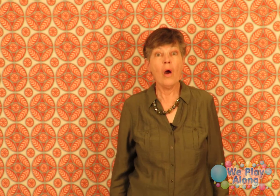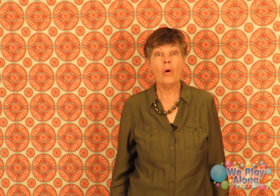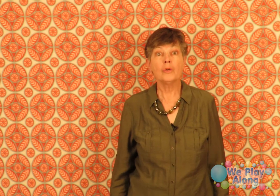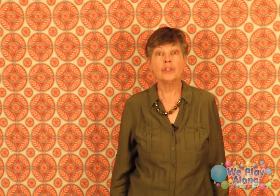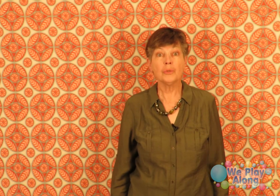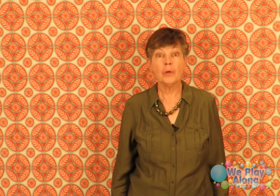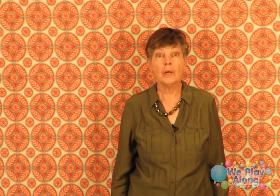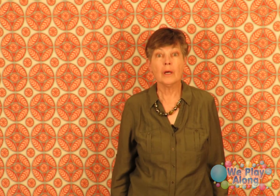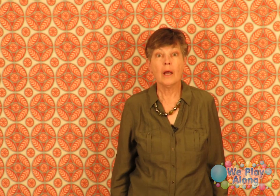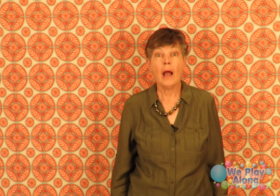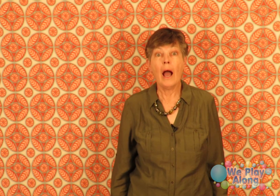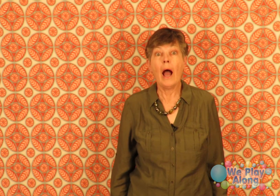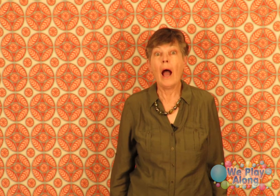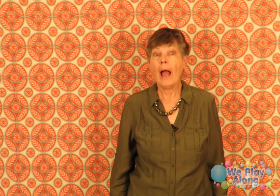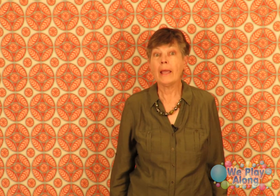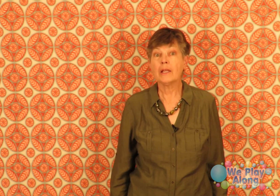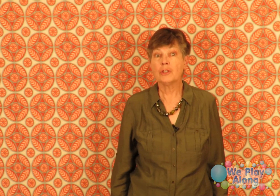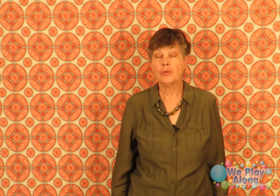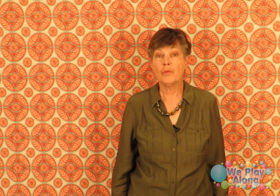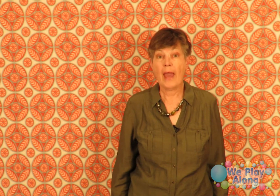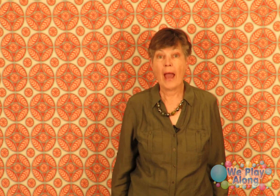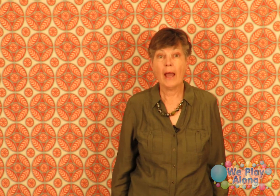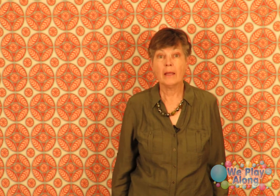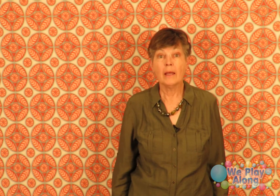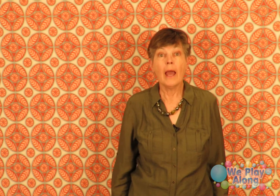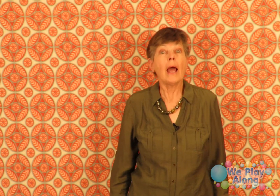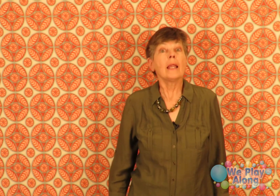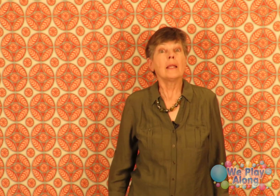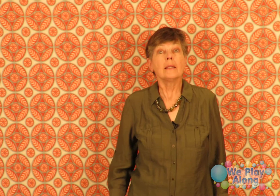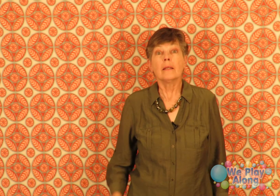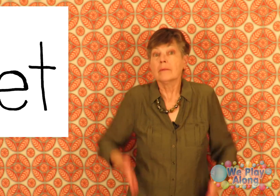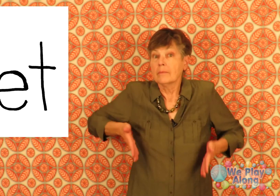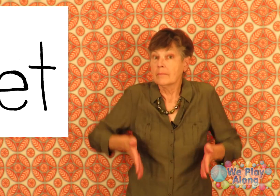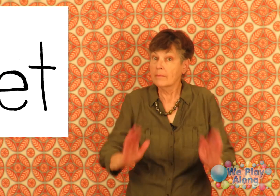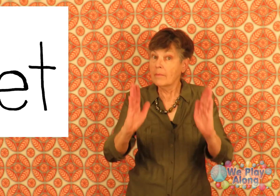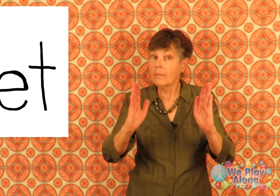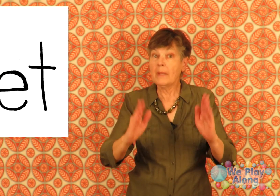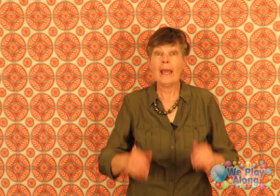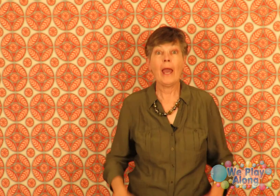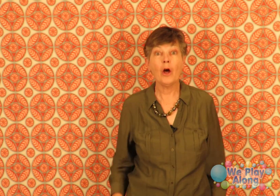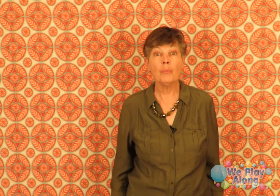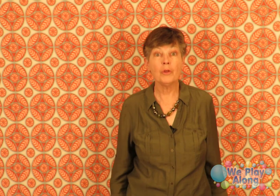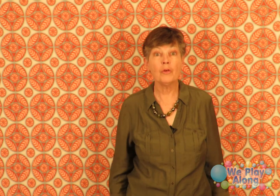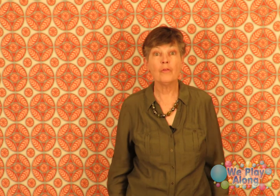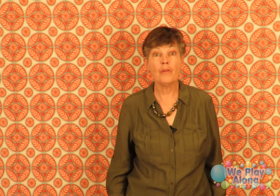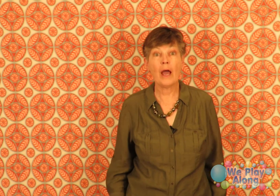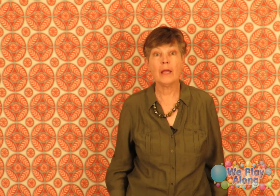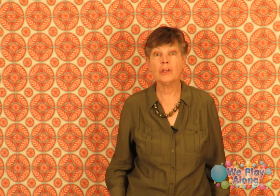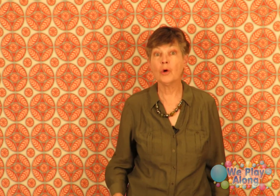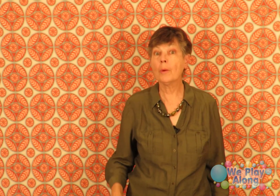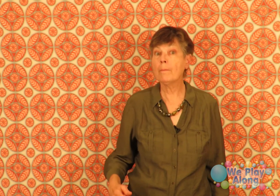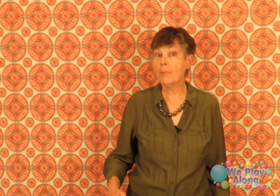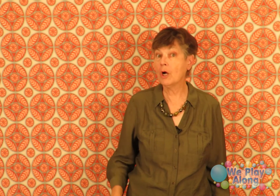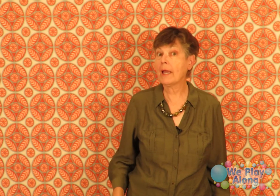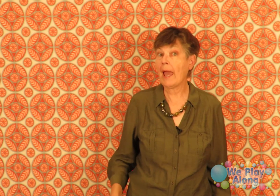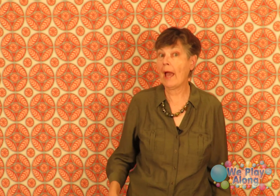oh, sure, I can do that. Me help you find your book at